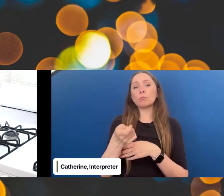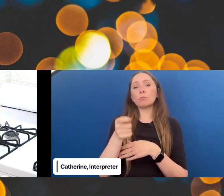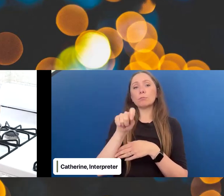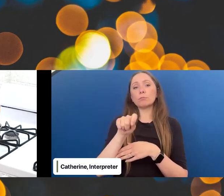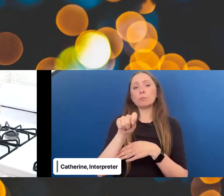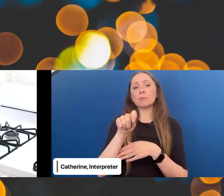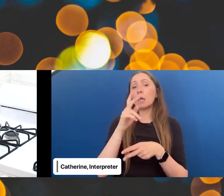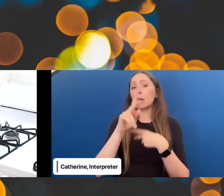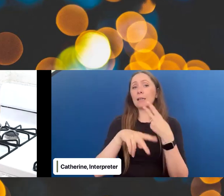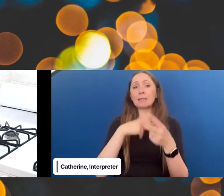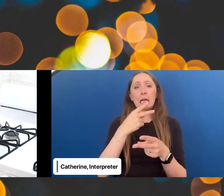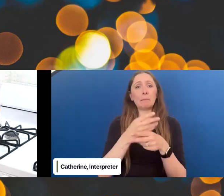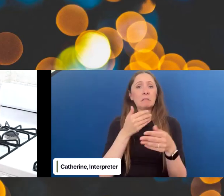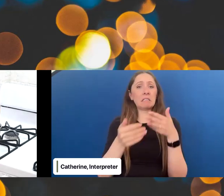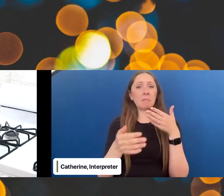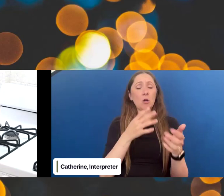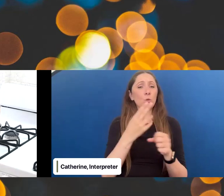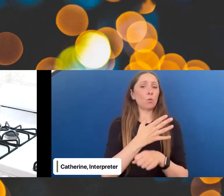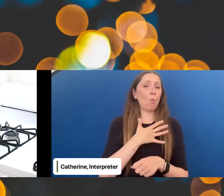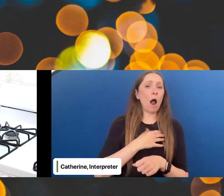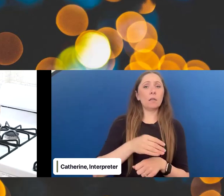Doesn't matter what kind. I use white, you can use brown.